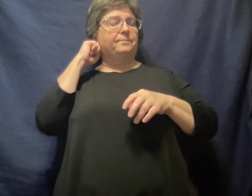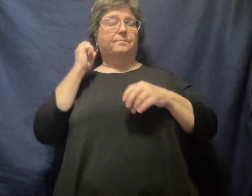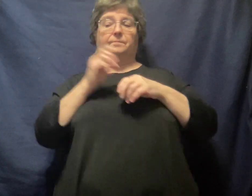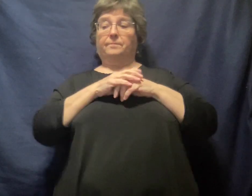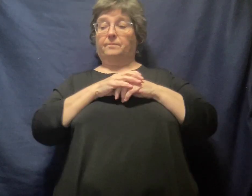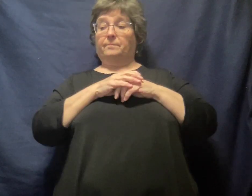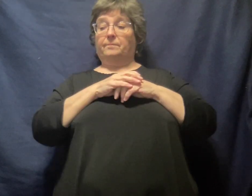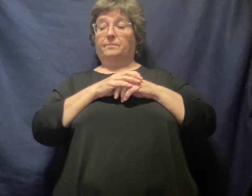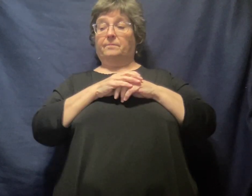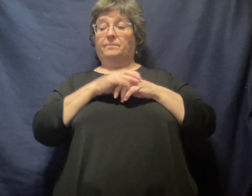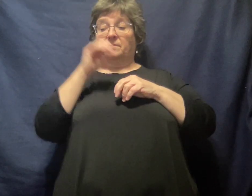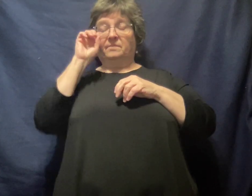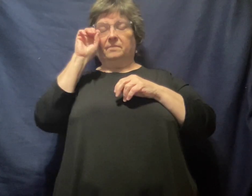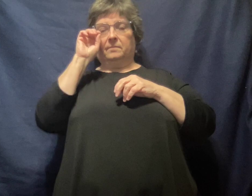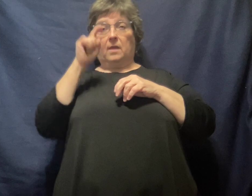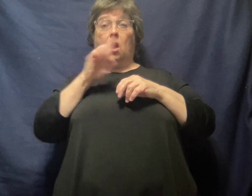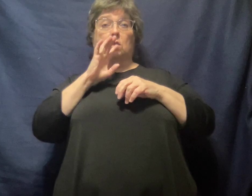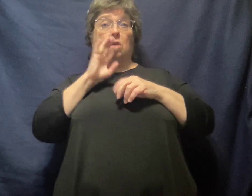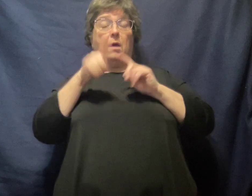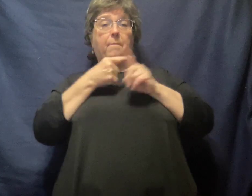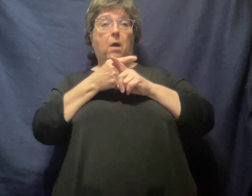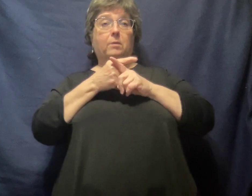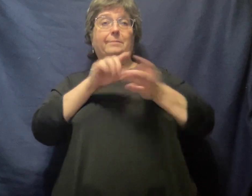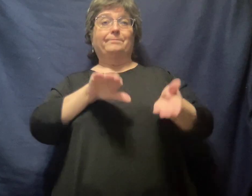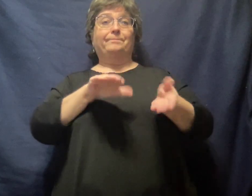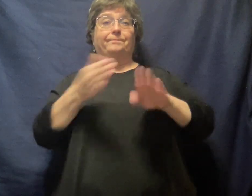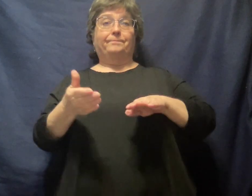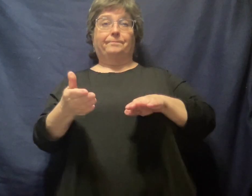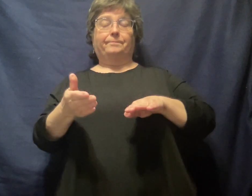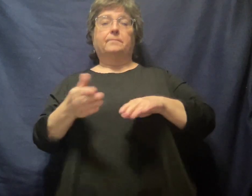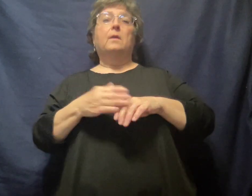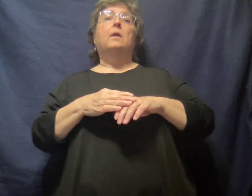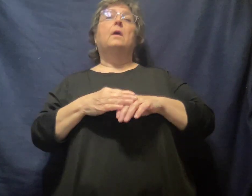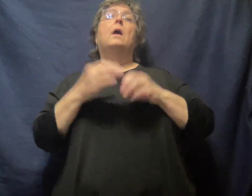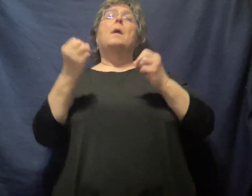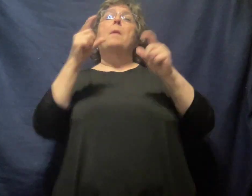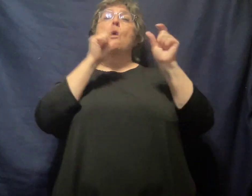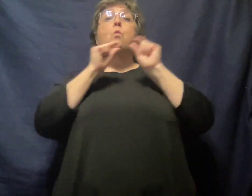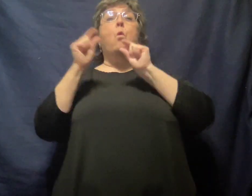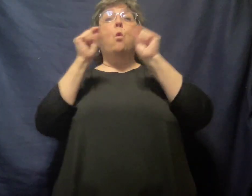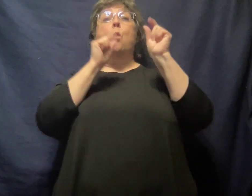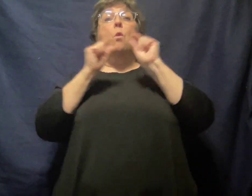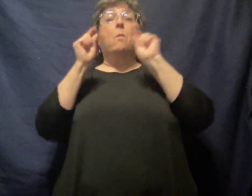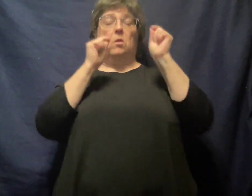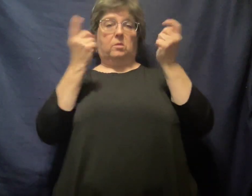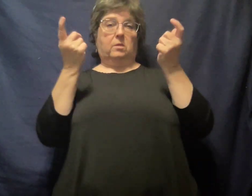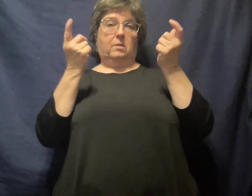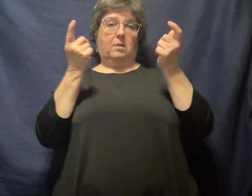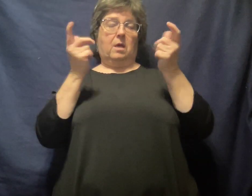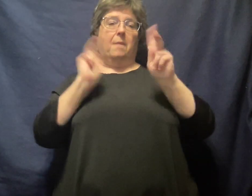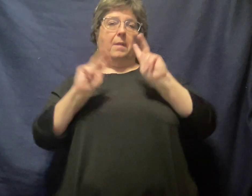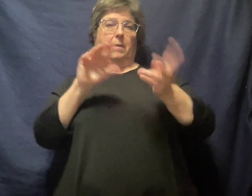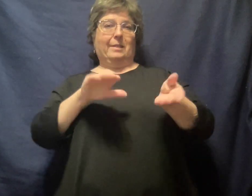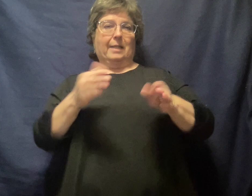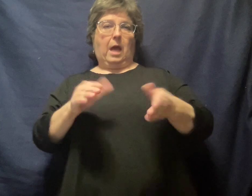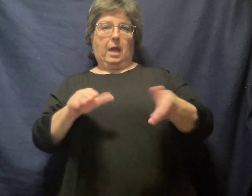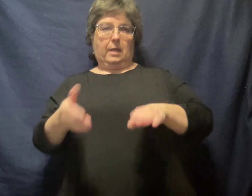Just want to talk about fatalities. There's a lot of rumors that are going out there about fatalities. The